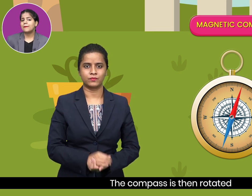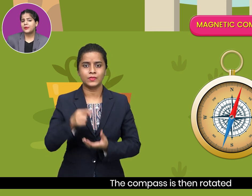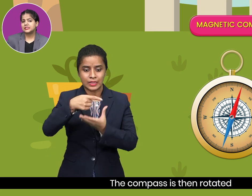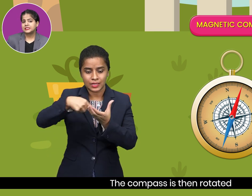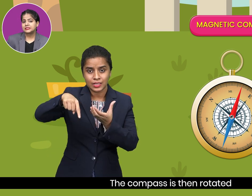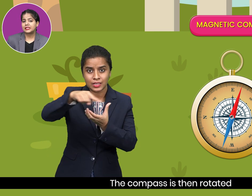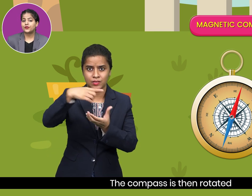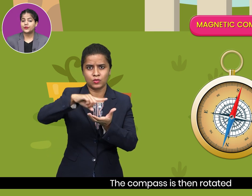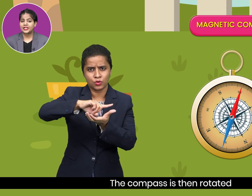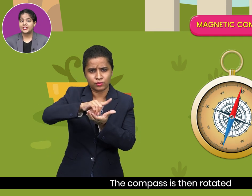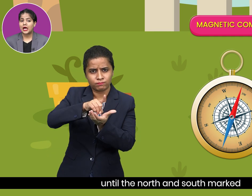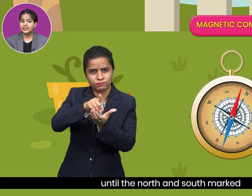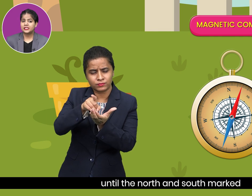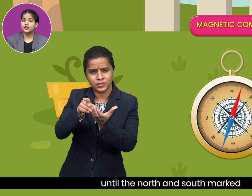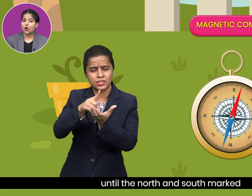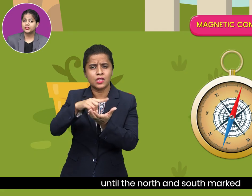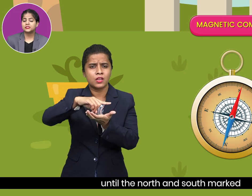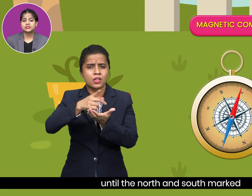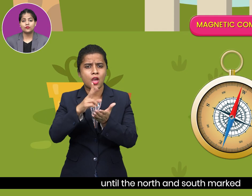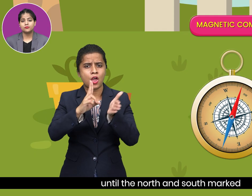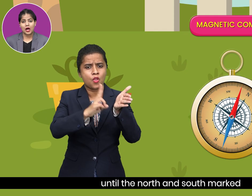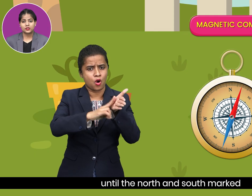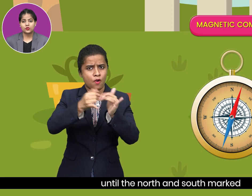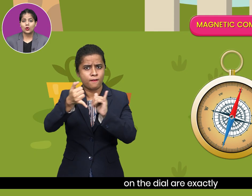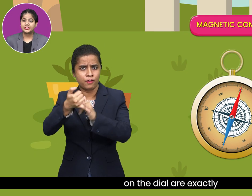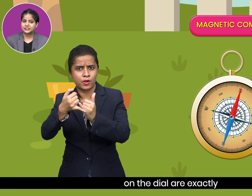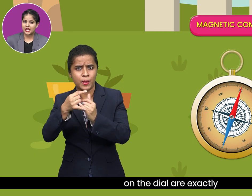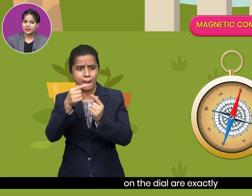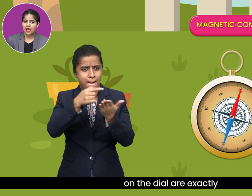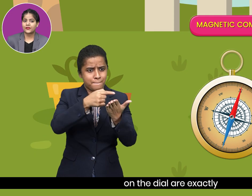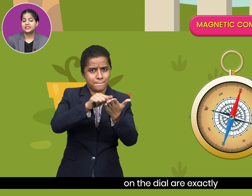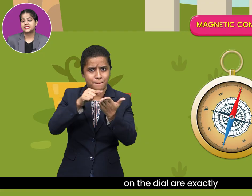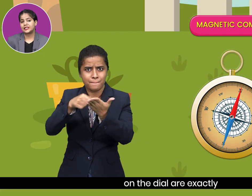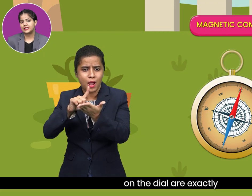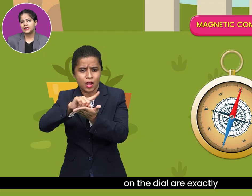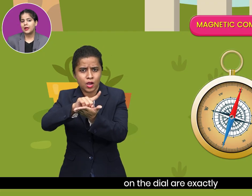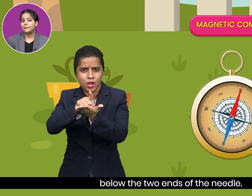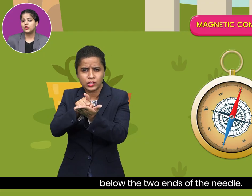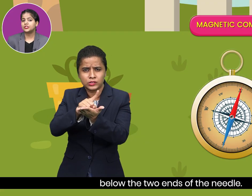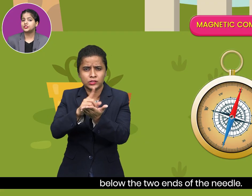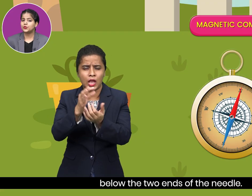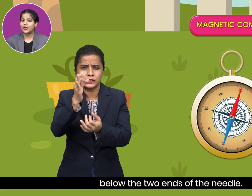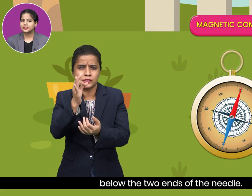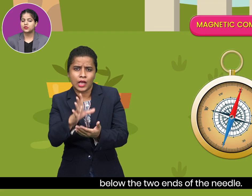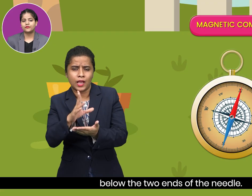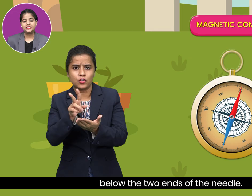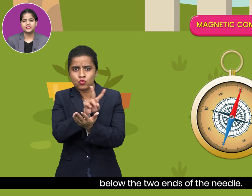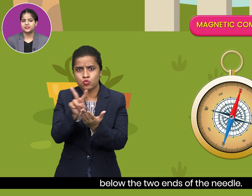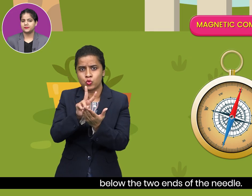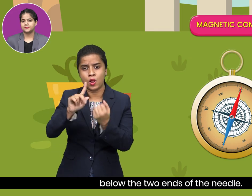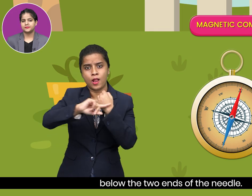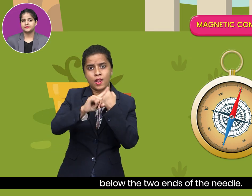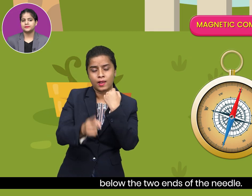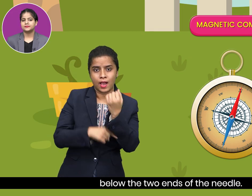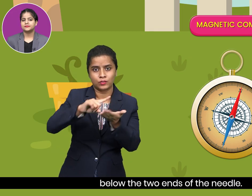The compass is then rotated until the north and south marked on the dial are exactly below the two ends of the